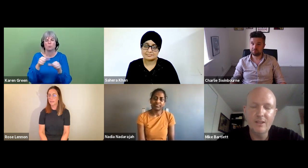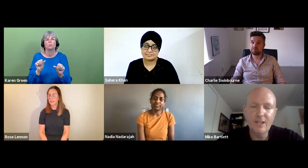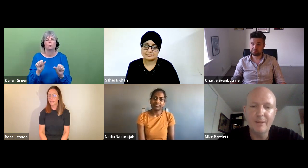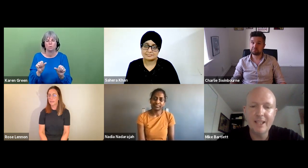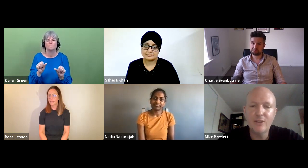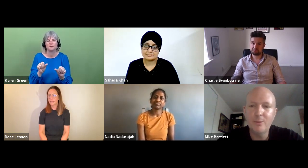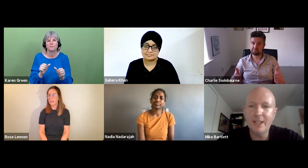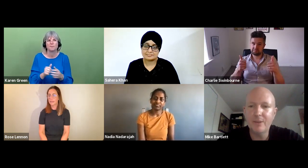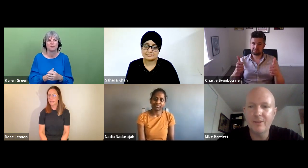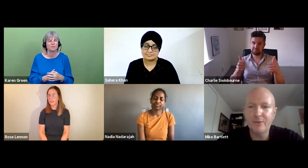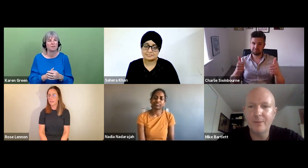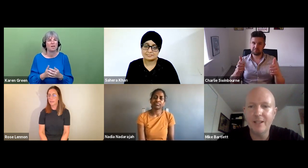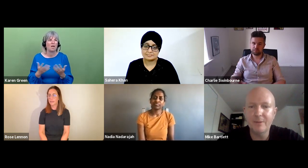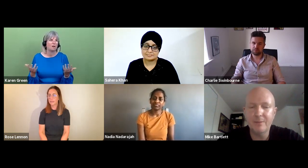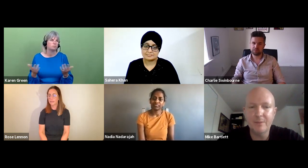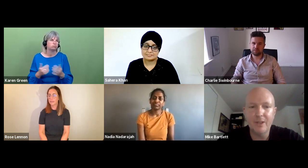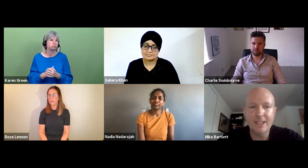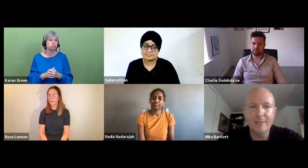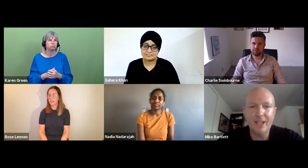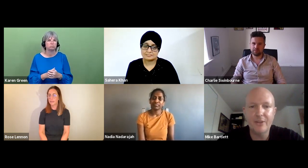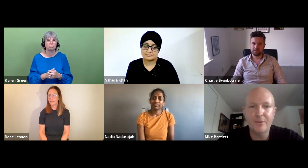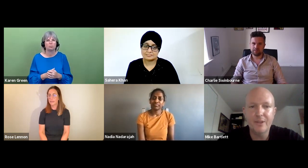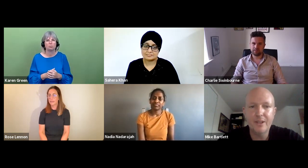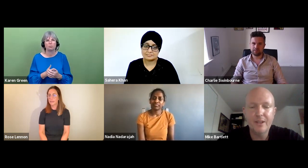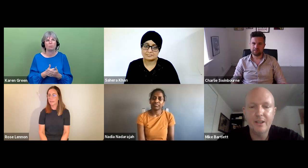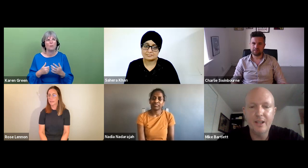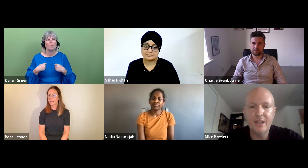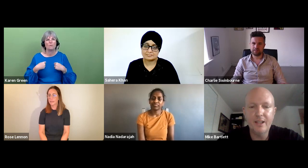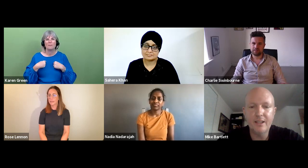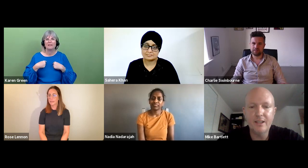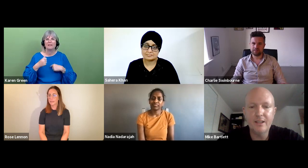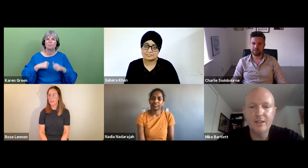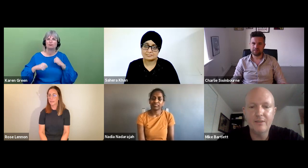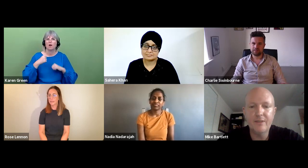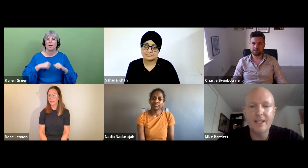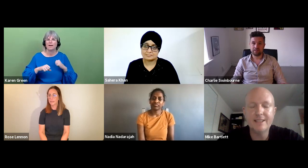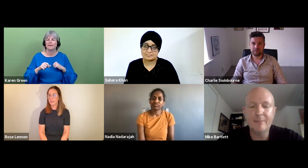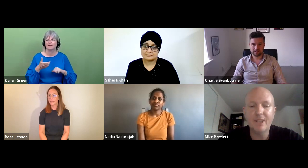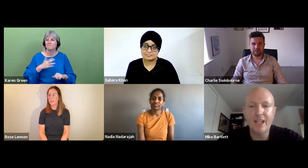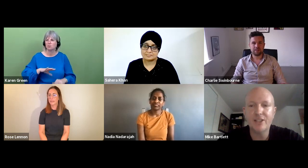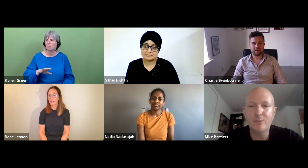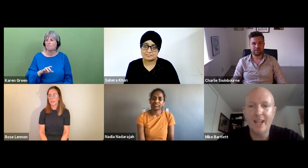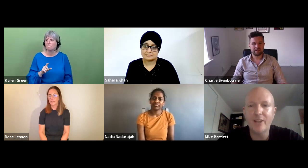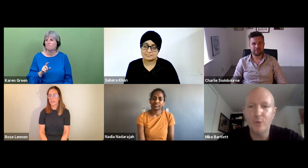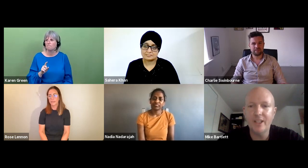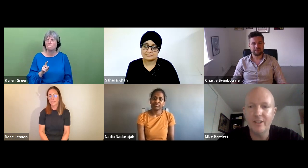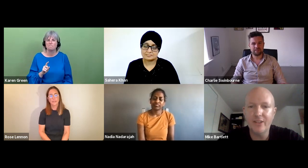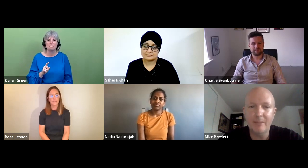yeah, I mean, I think normally for me the pride comes out of finding some connection with an audience, and it may